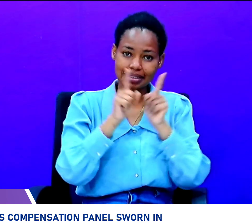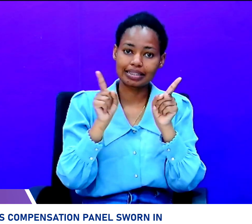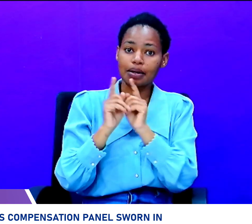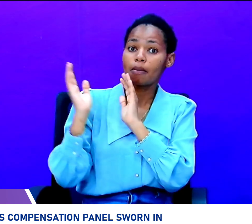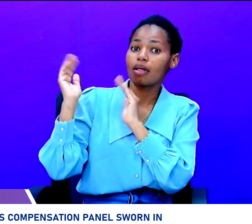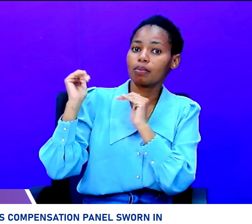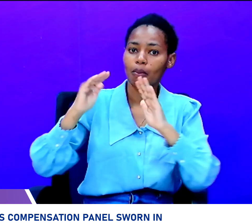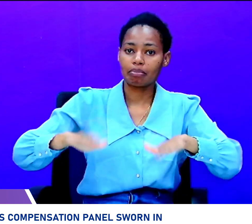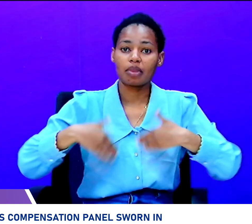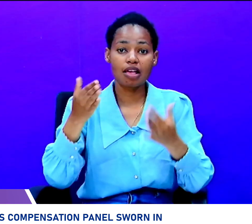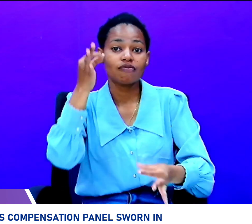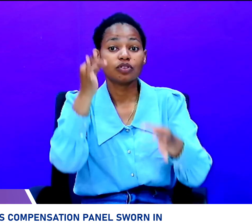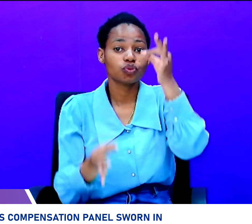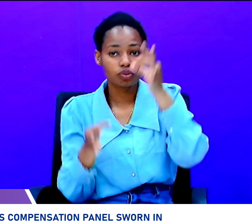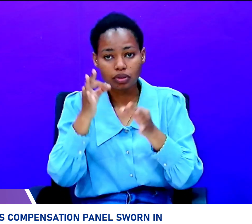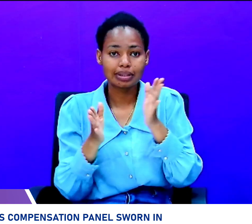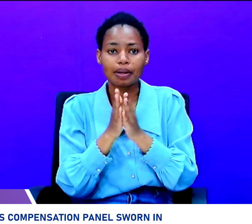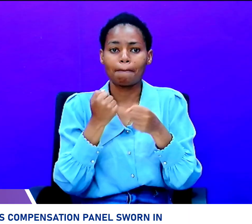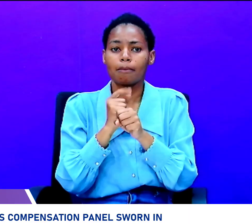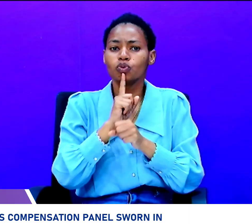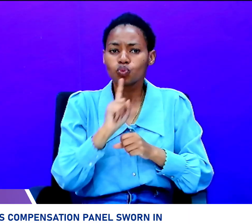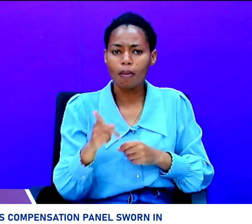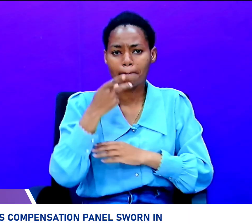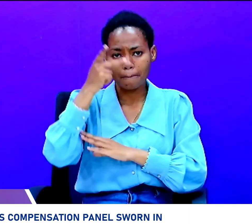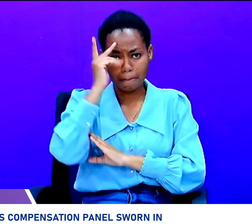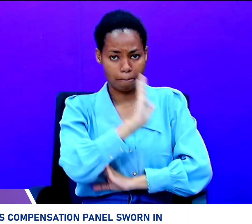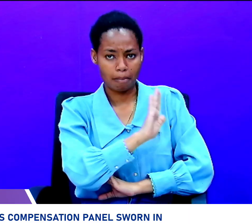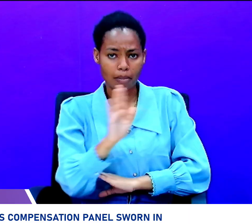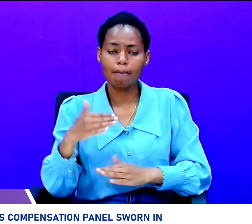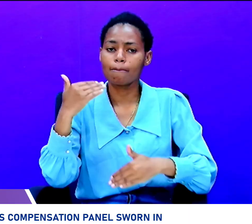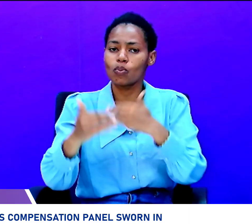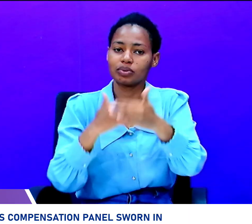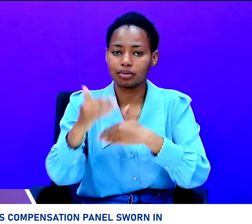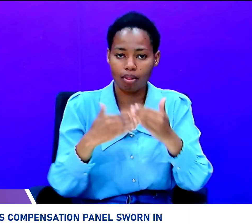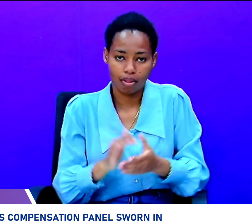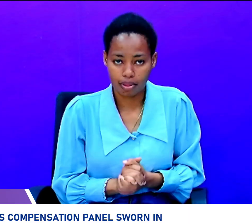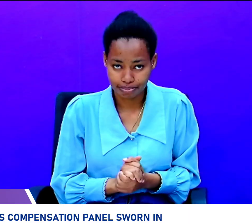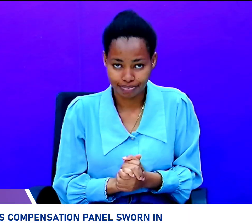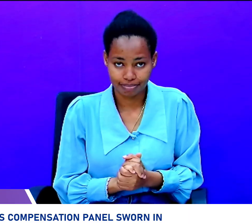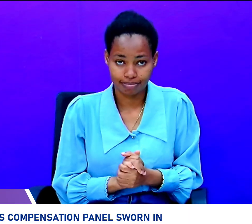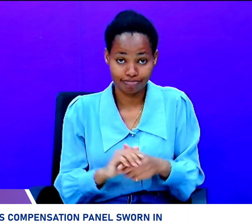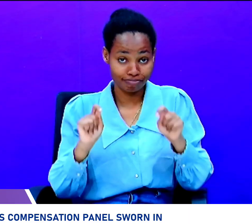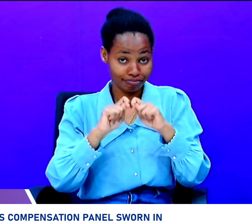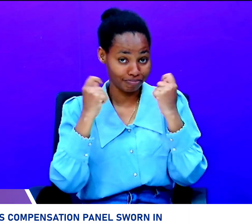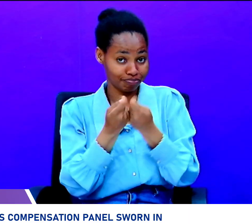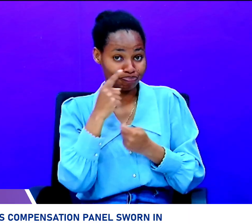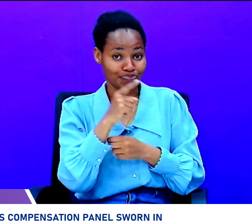families affected during demonstrations. The panel is expected to provide justice for victims